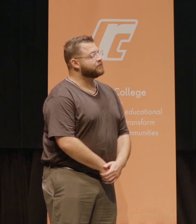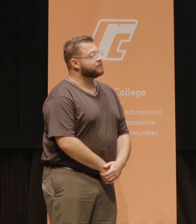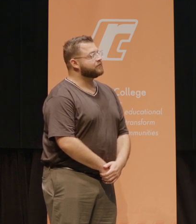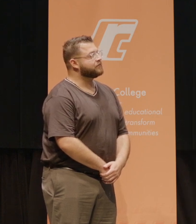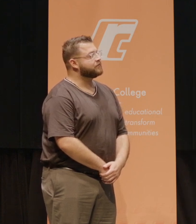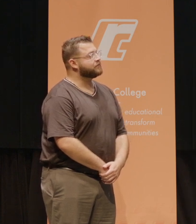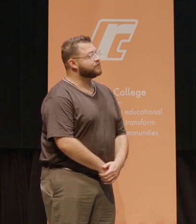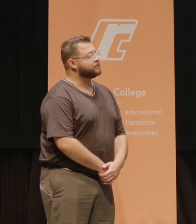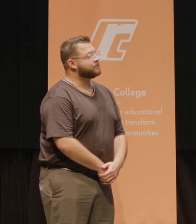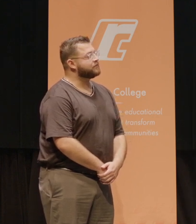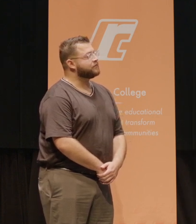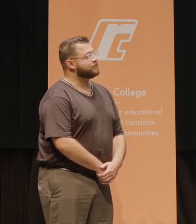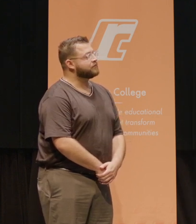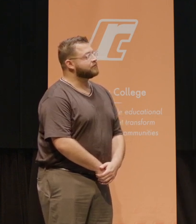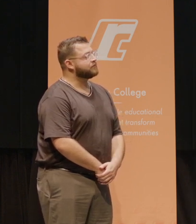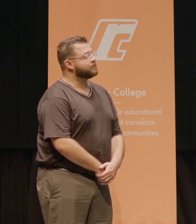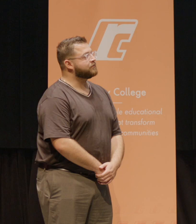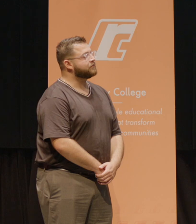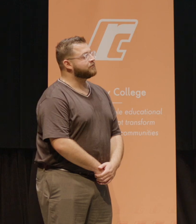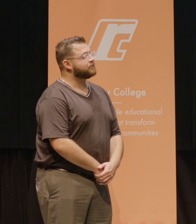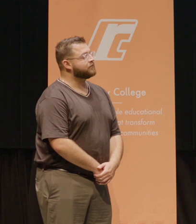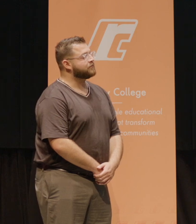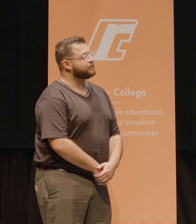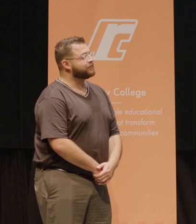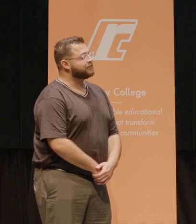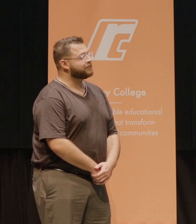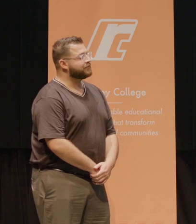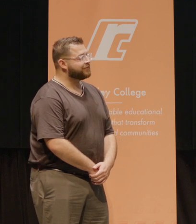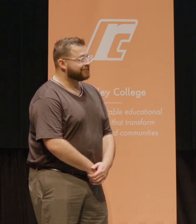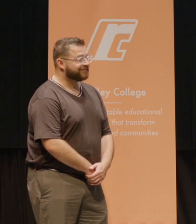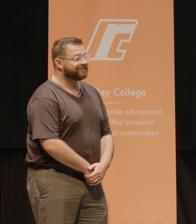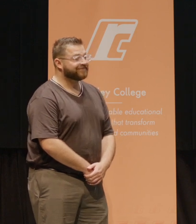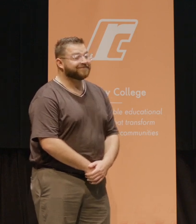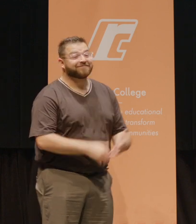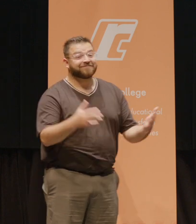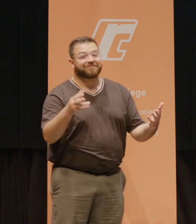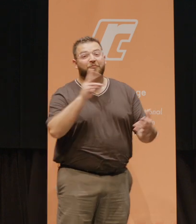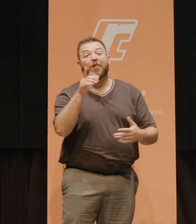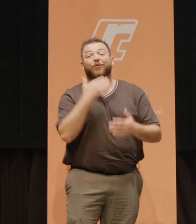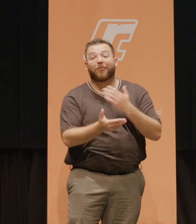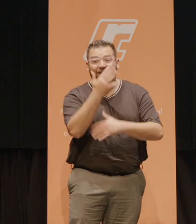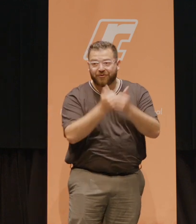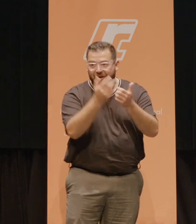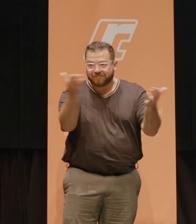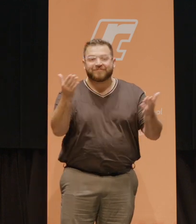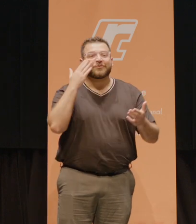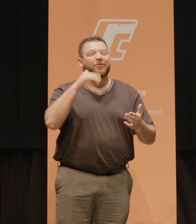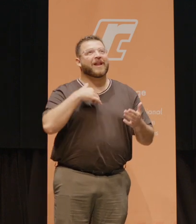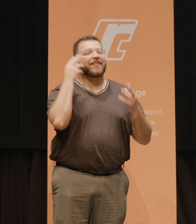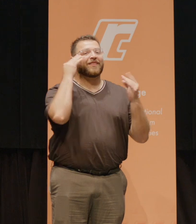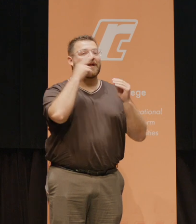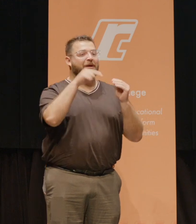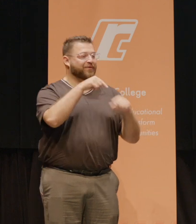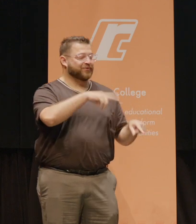about self-compassion and how it relates to their work in academia? Well, good morning, everybody. You know, when I think about